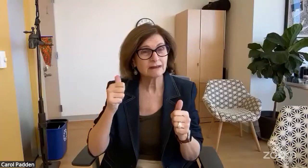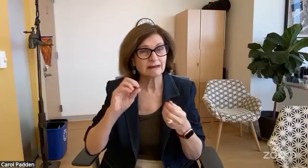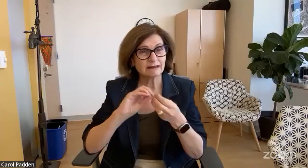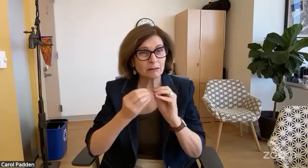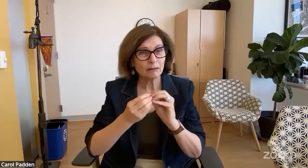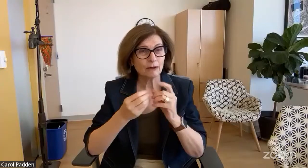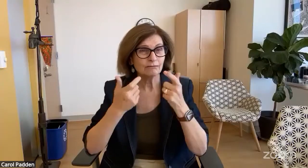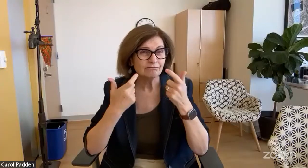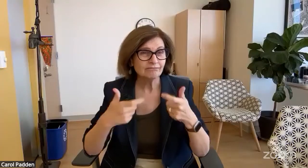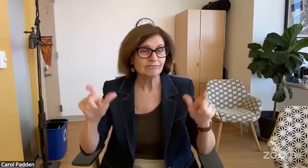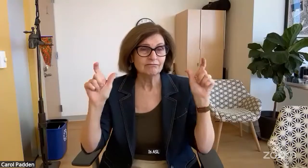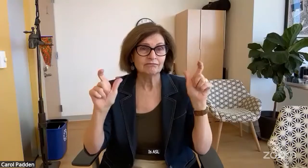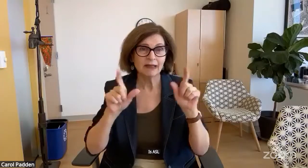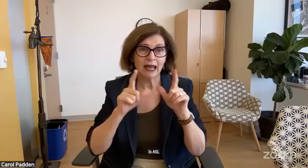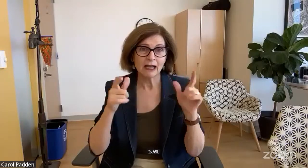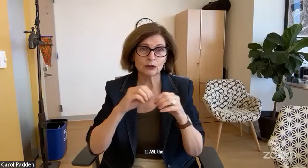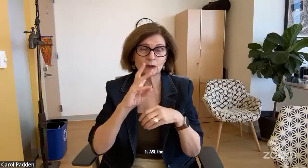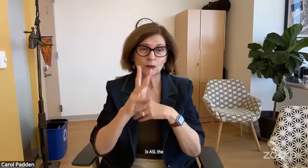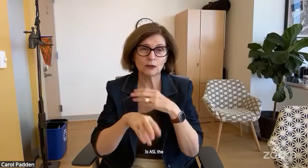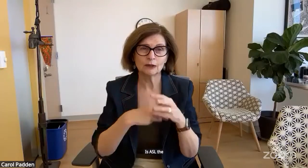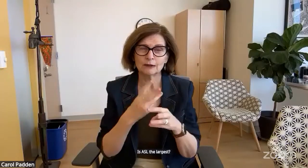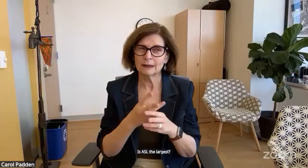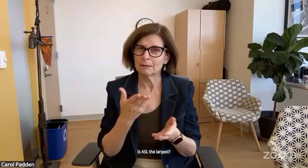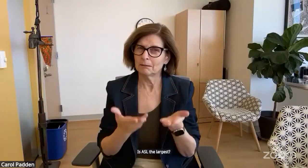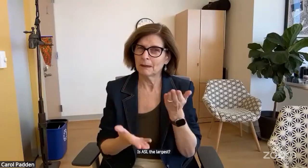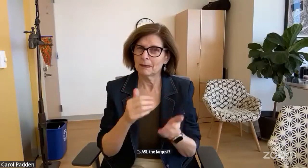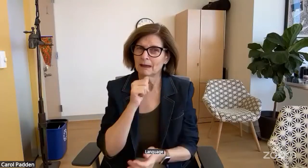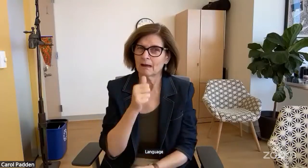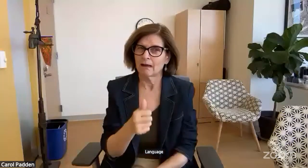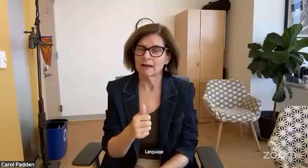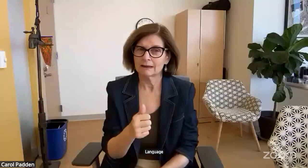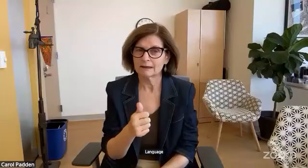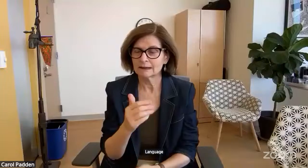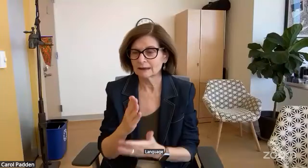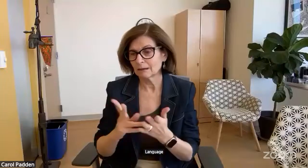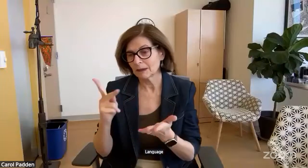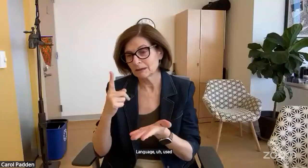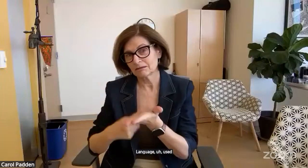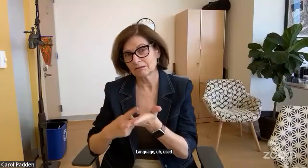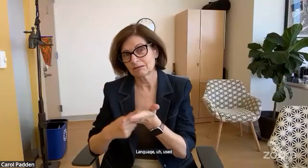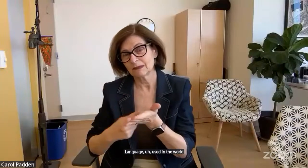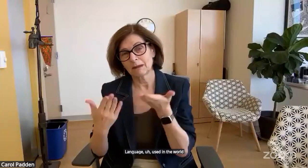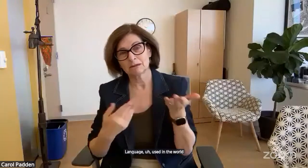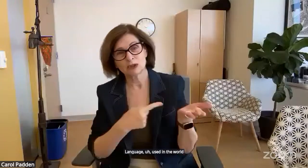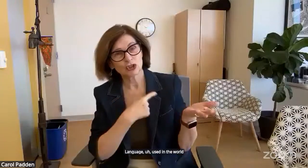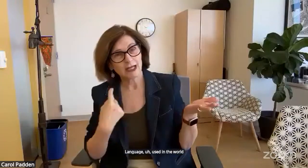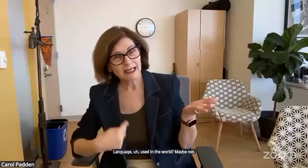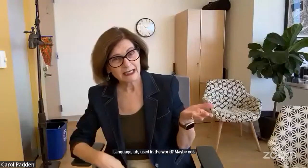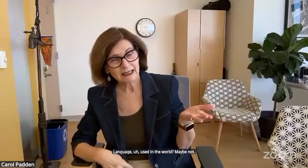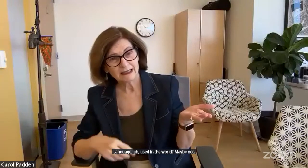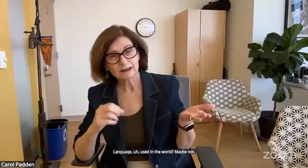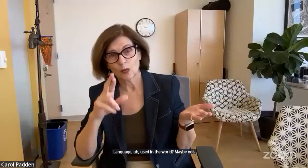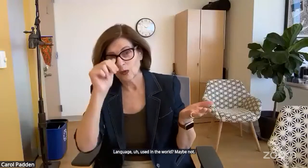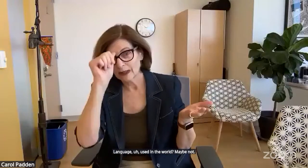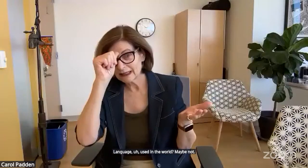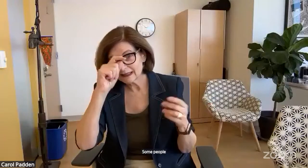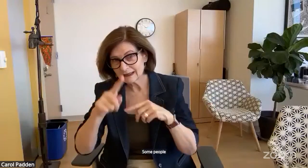Is ASL the largest language used in the world? Maybe not. Some people argue